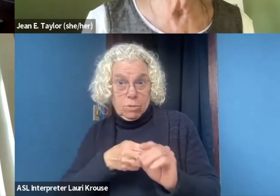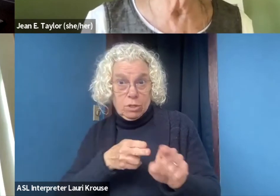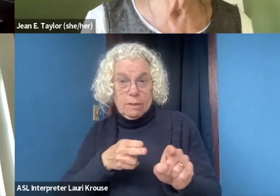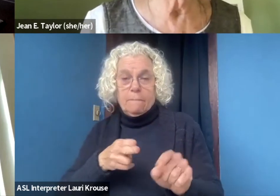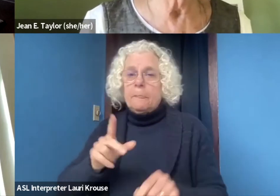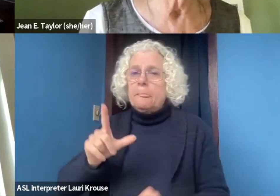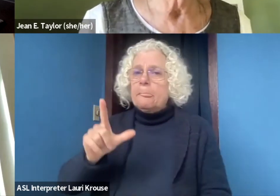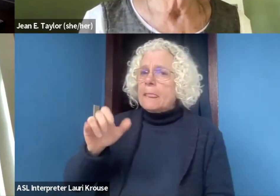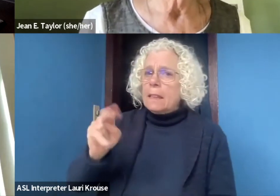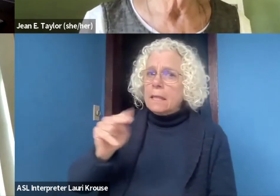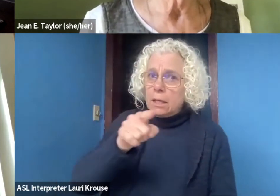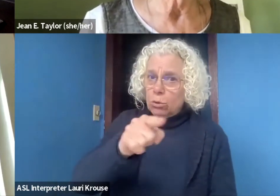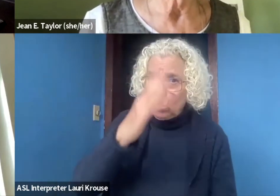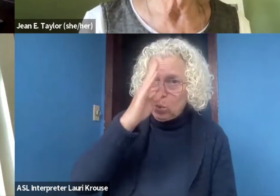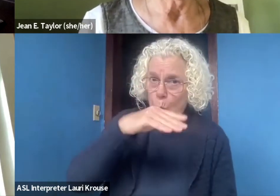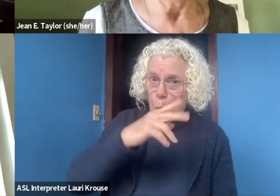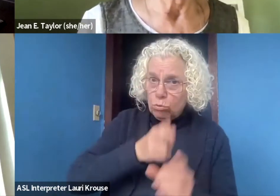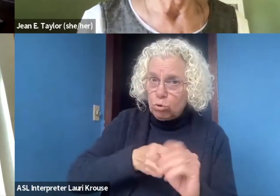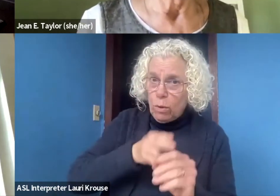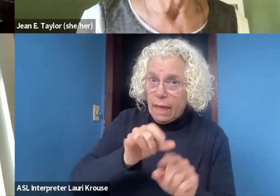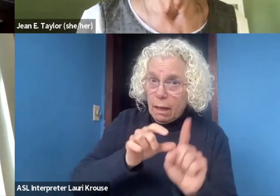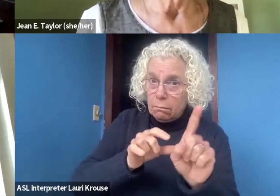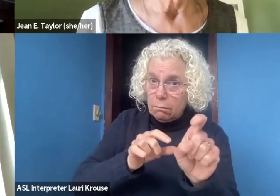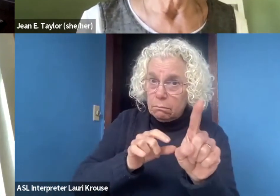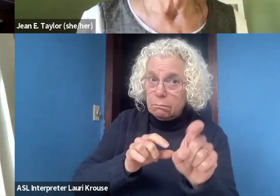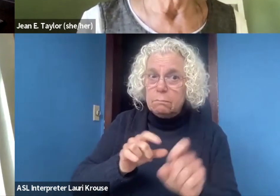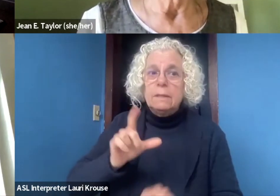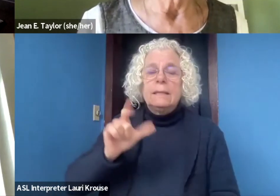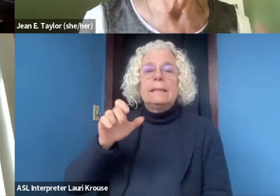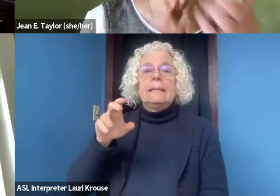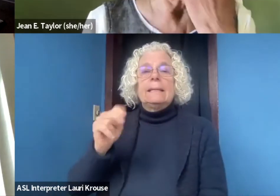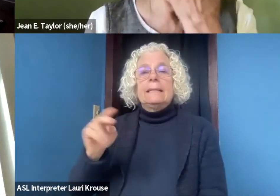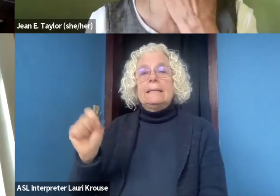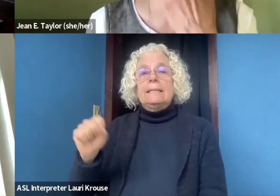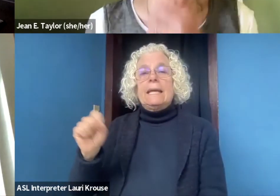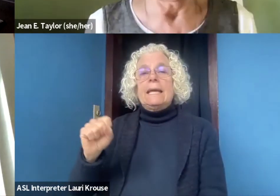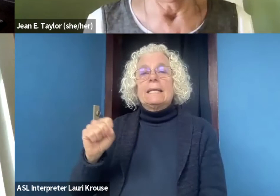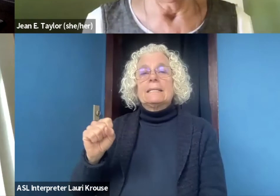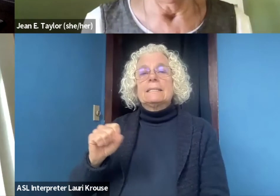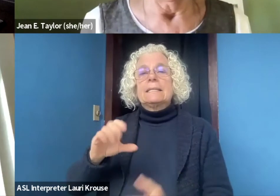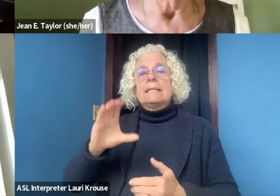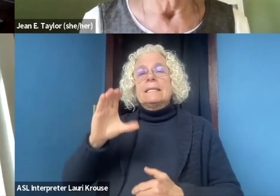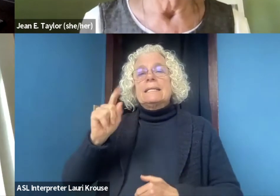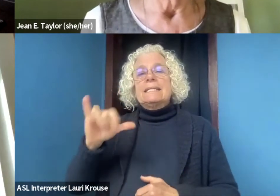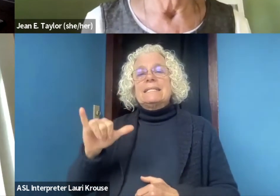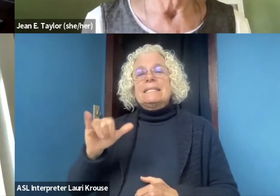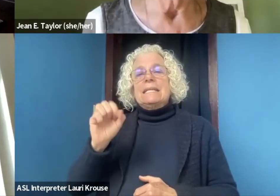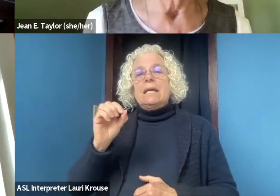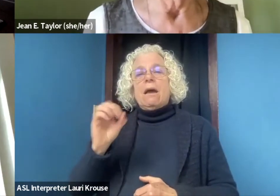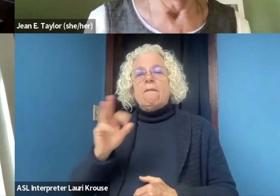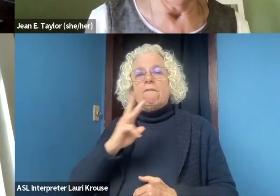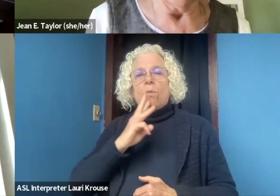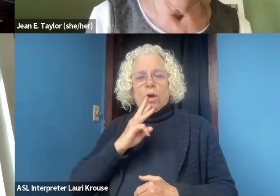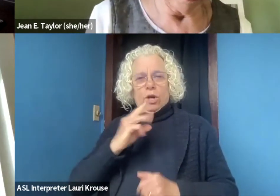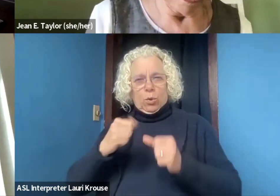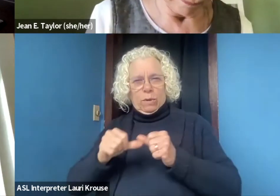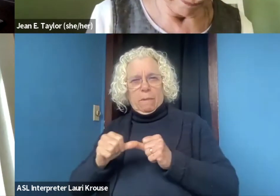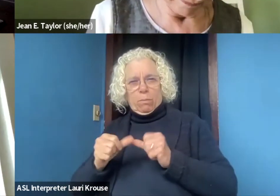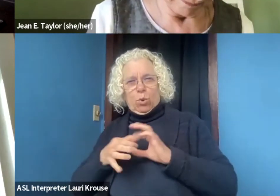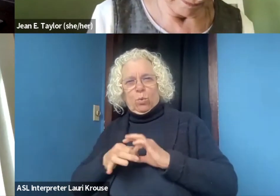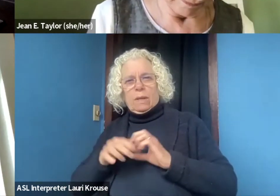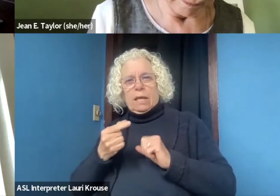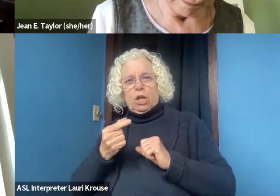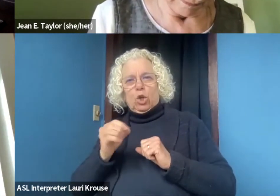have you been part of that? Yeah, so we did a City of Water Day event around the Gowanus last summer, and we